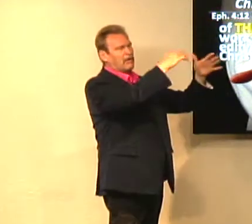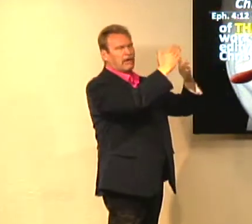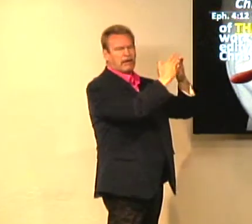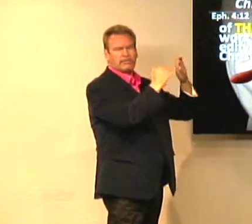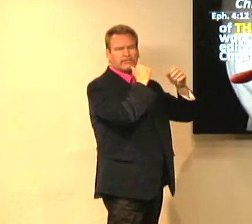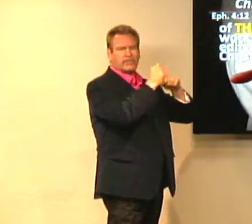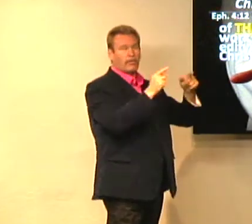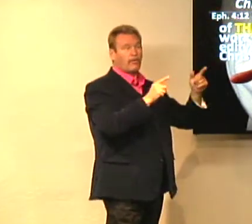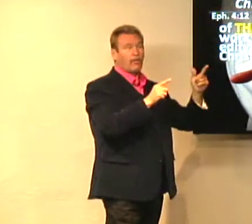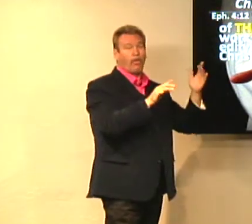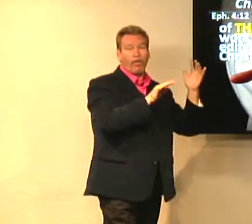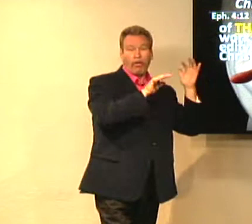politicians, the police